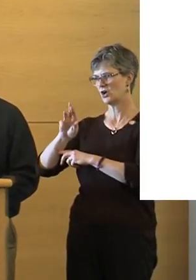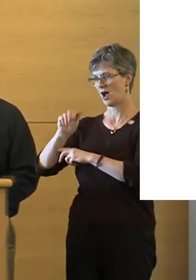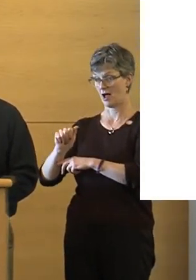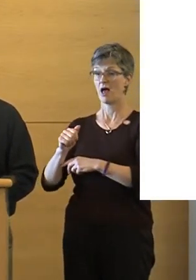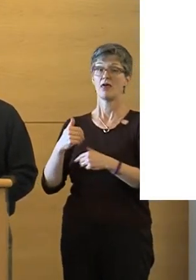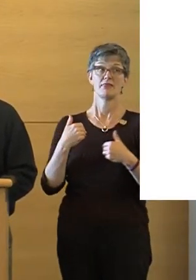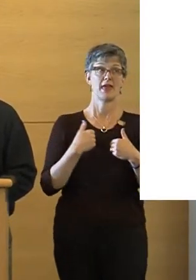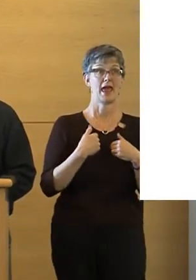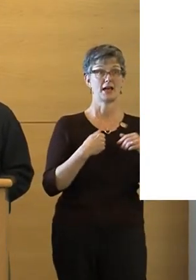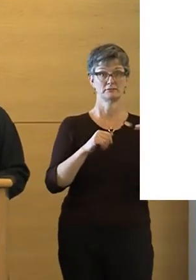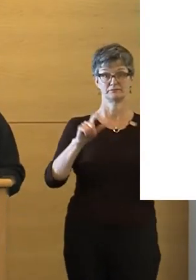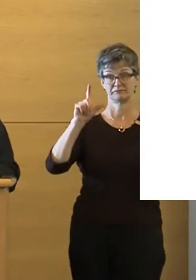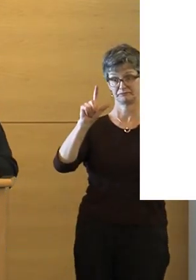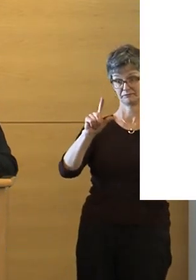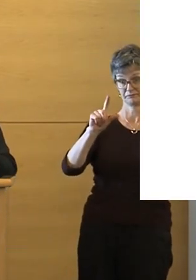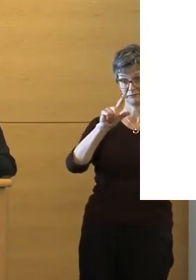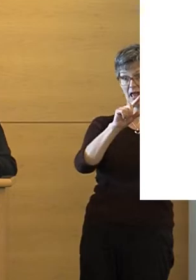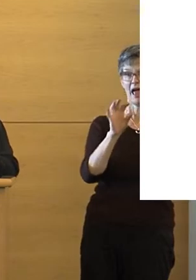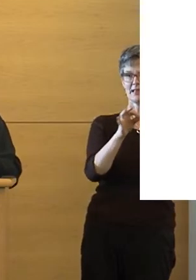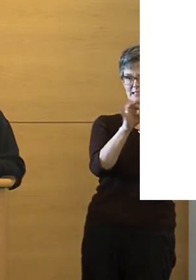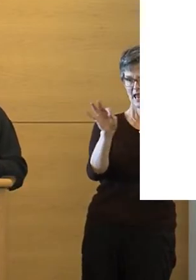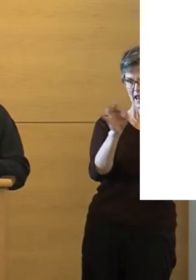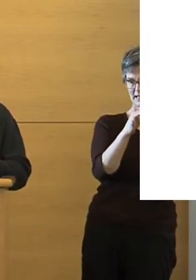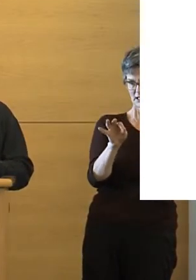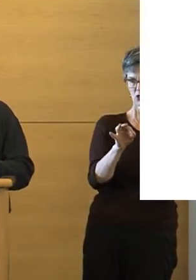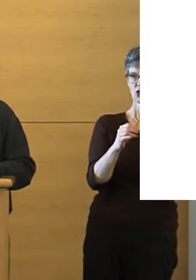where during the presidential debates,